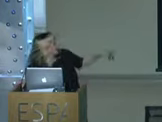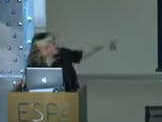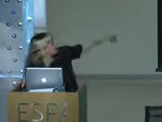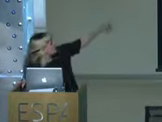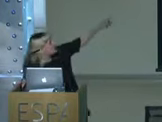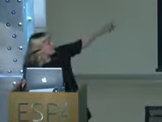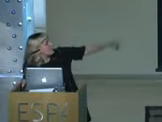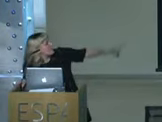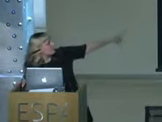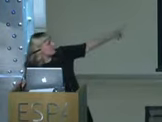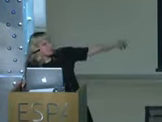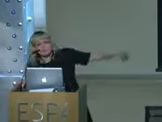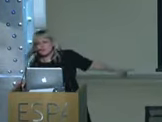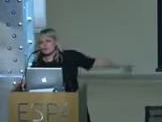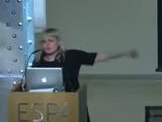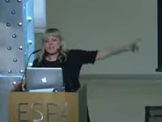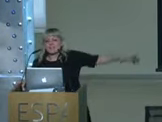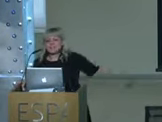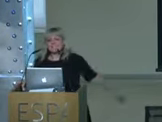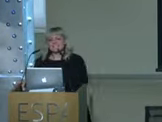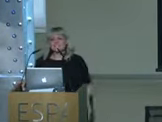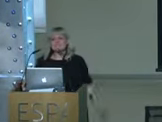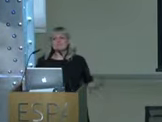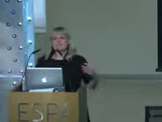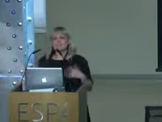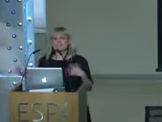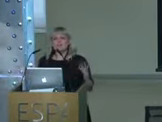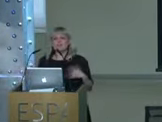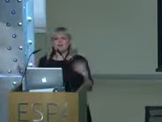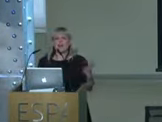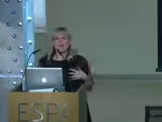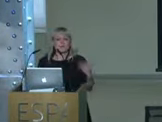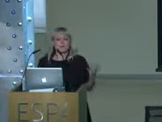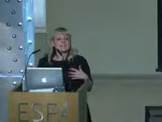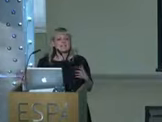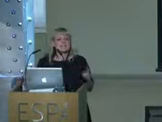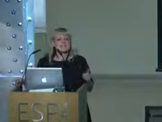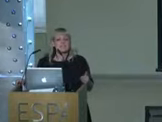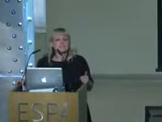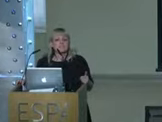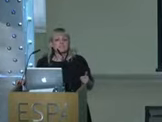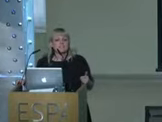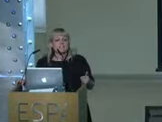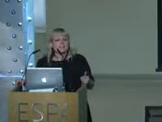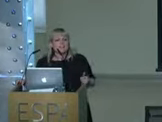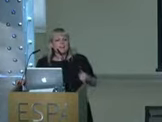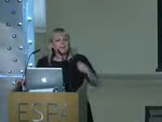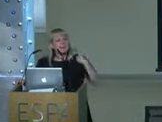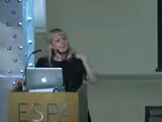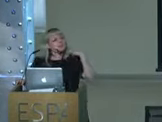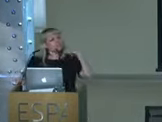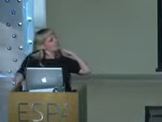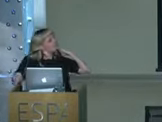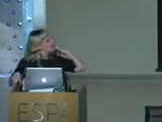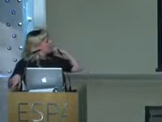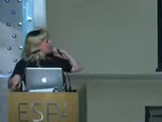that, you basically sort of program quite easily the conversations that you have between characters.